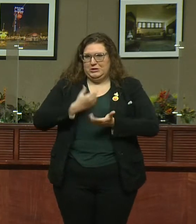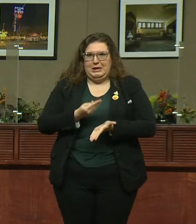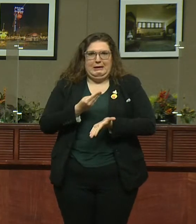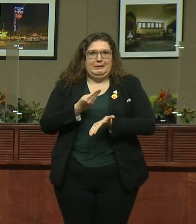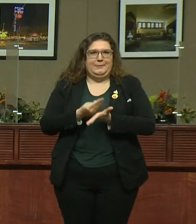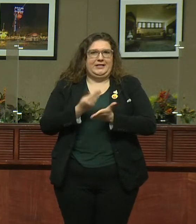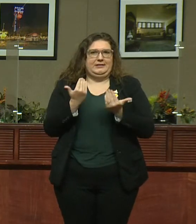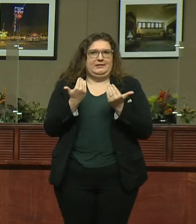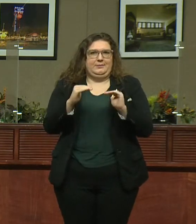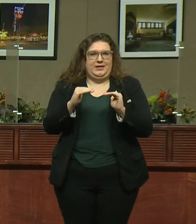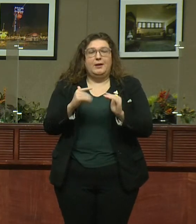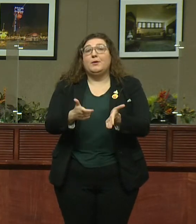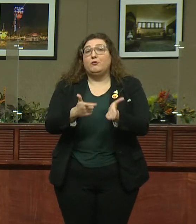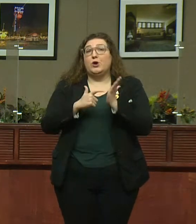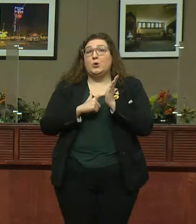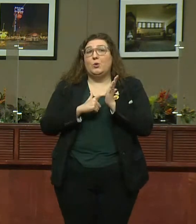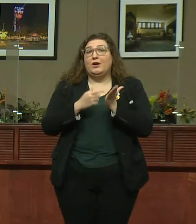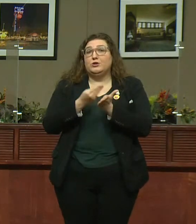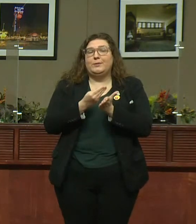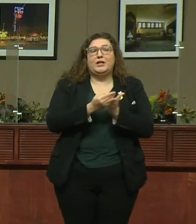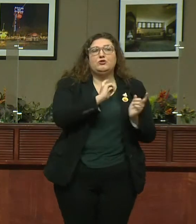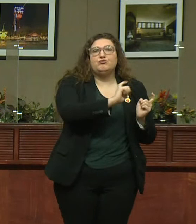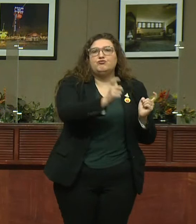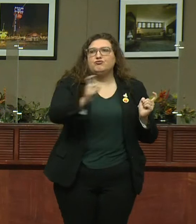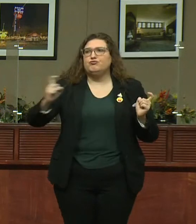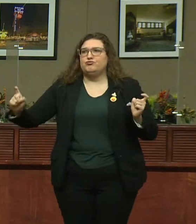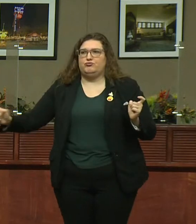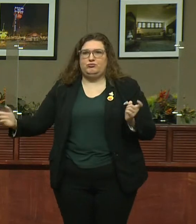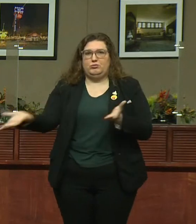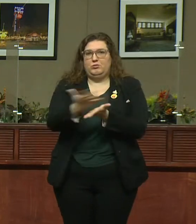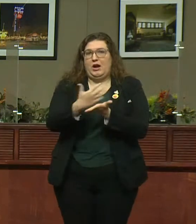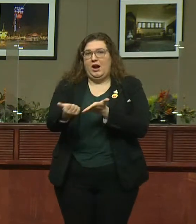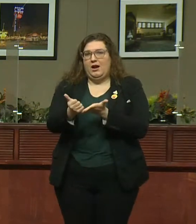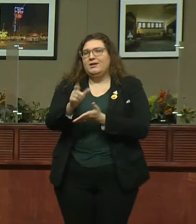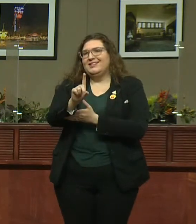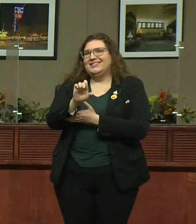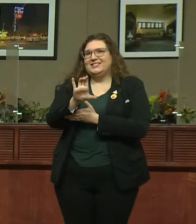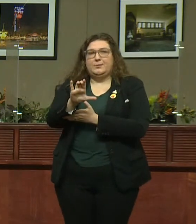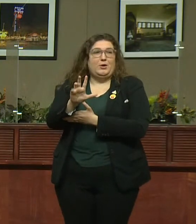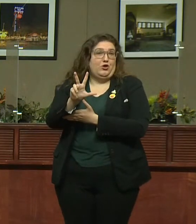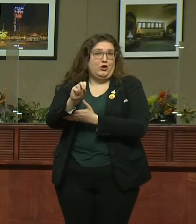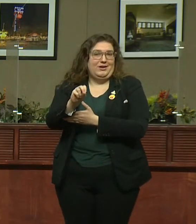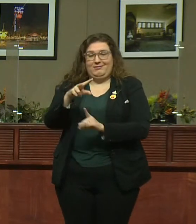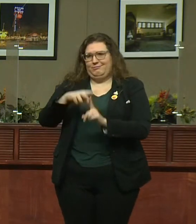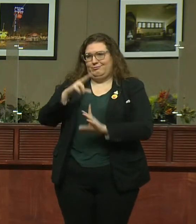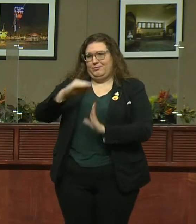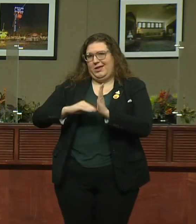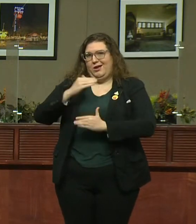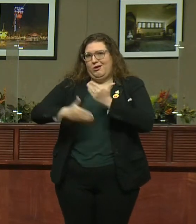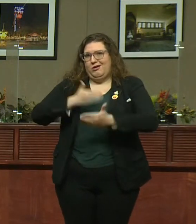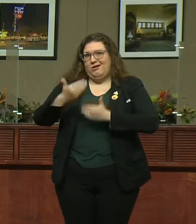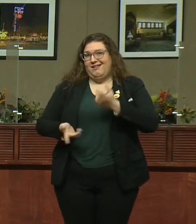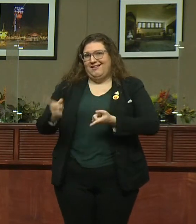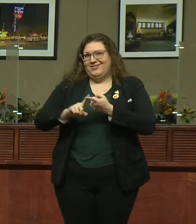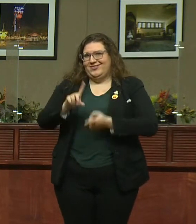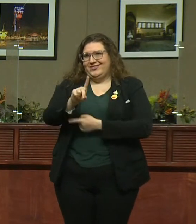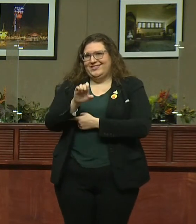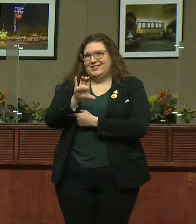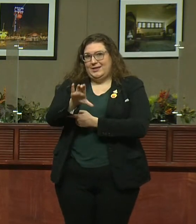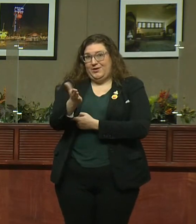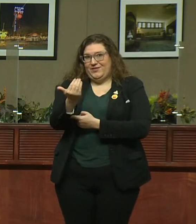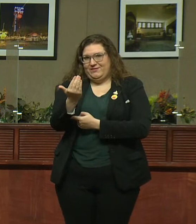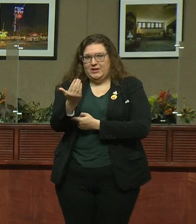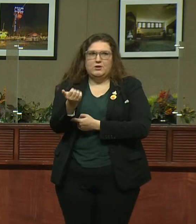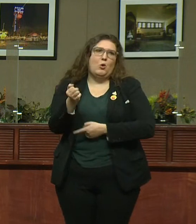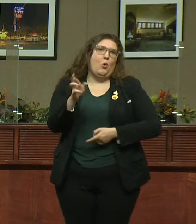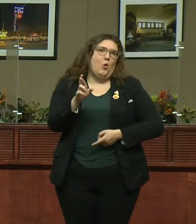of the calendar year, so the pre-screening process will remain open until December 15th or until the funds are expended. We're